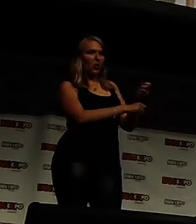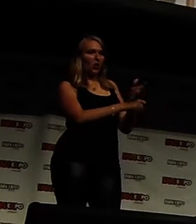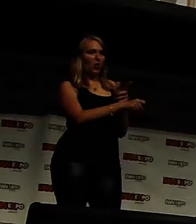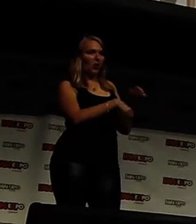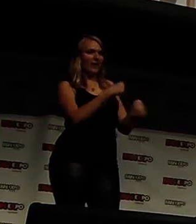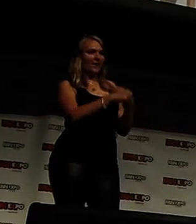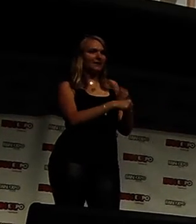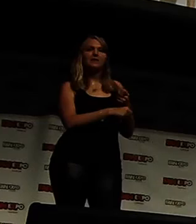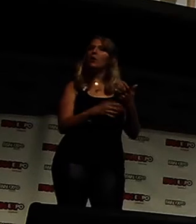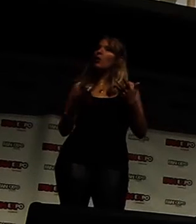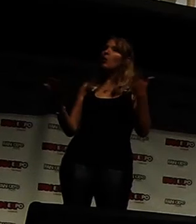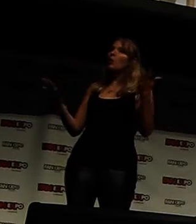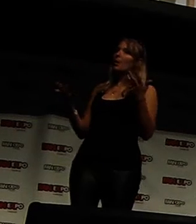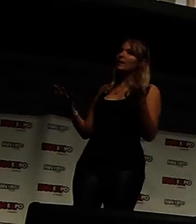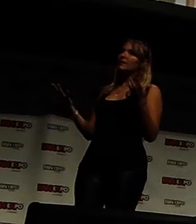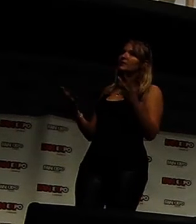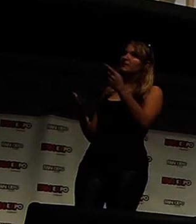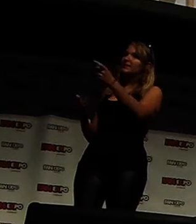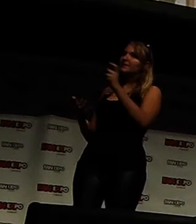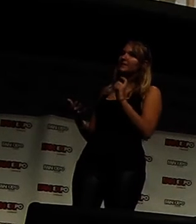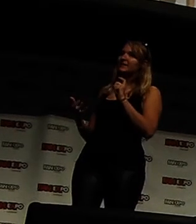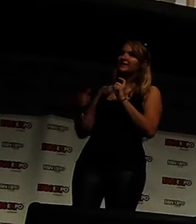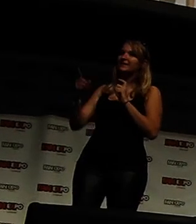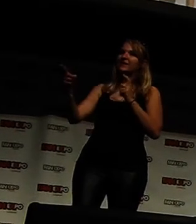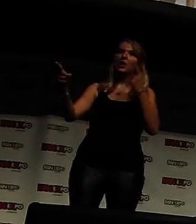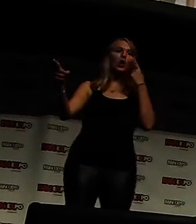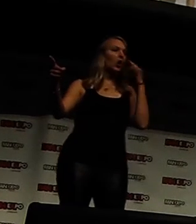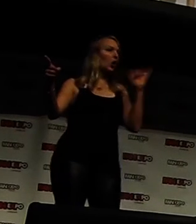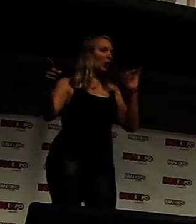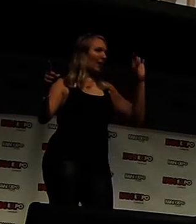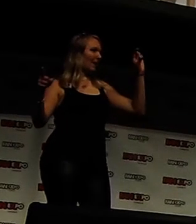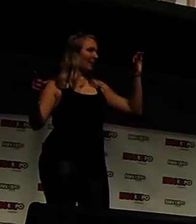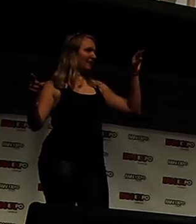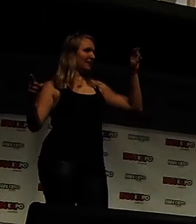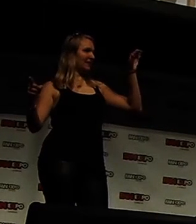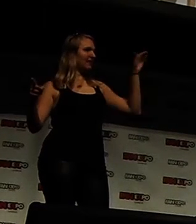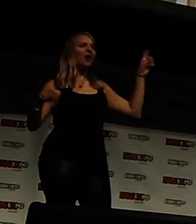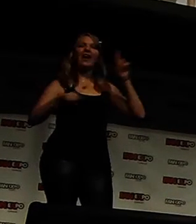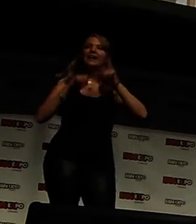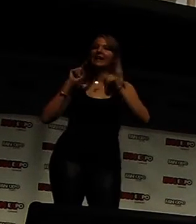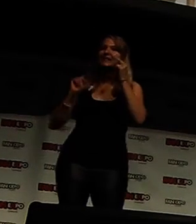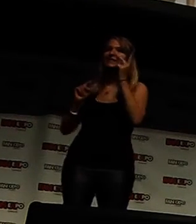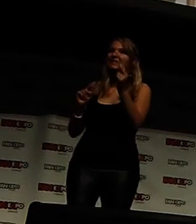What was your present? It was like this. I can't see it, I can't see it.